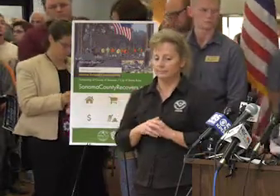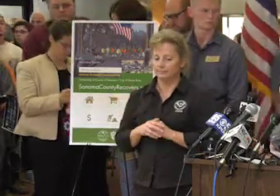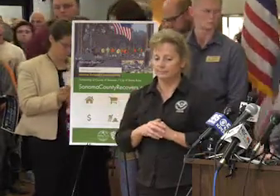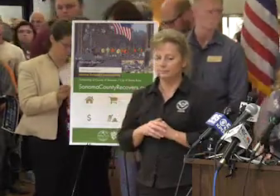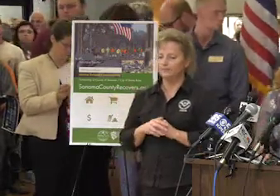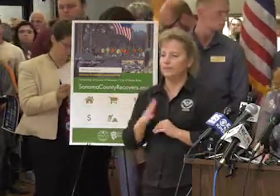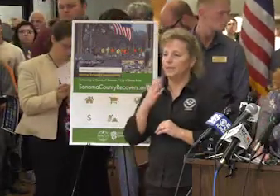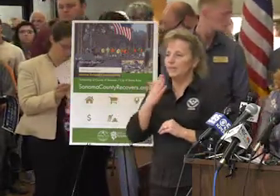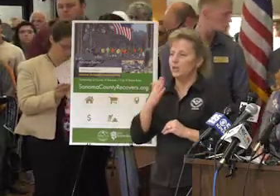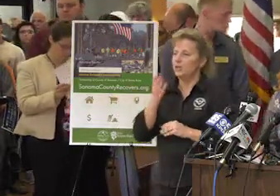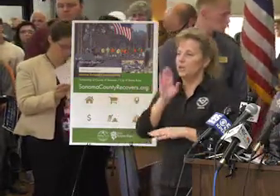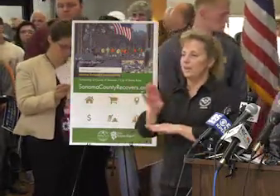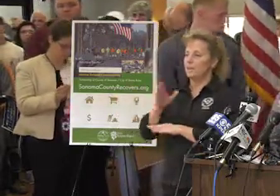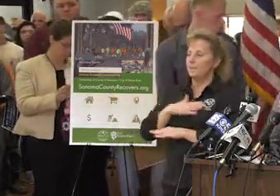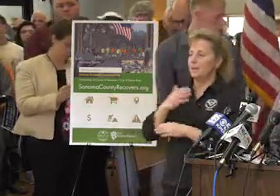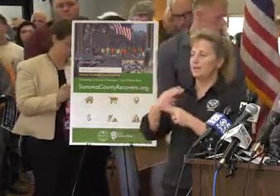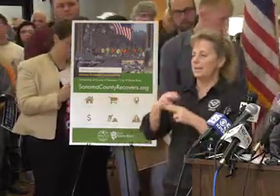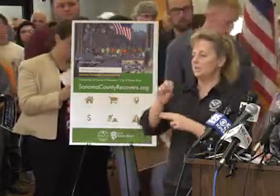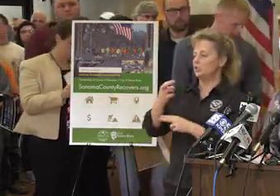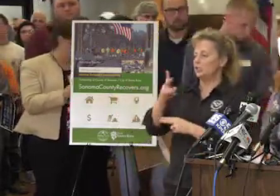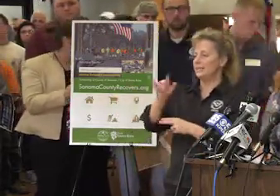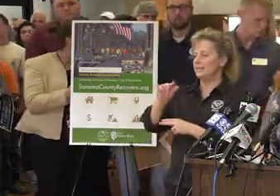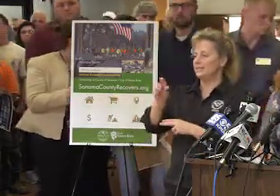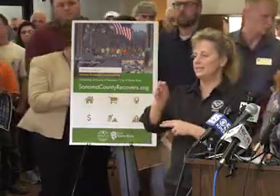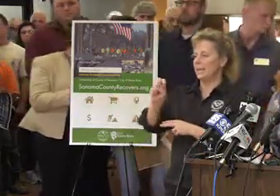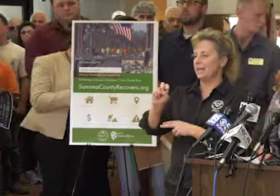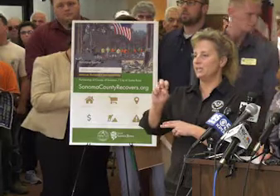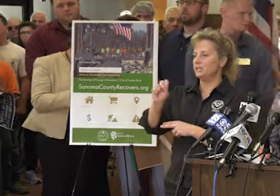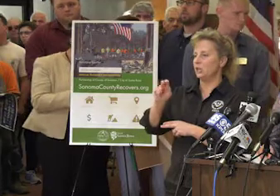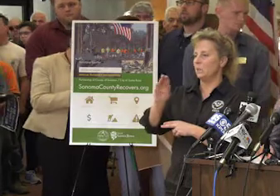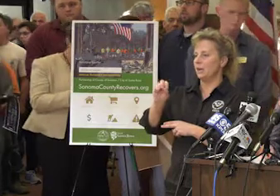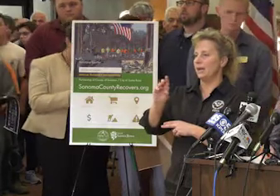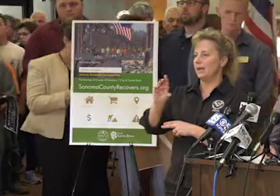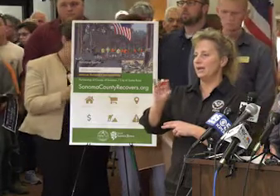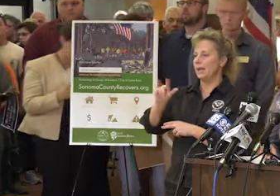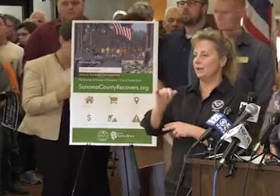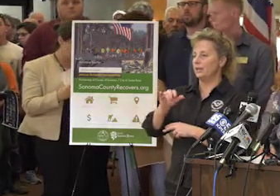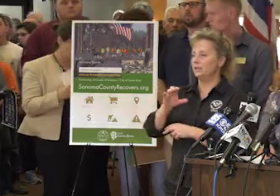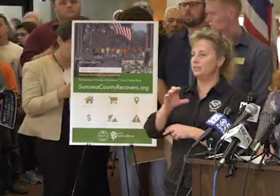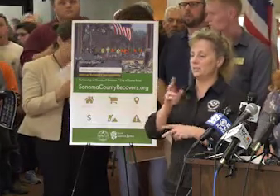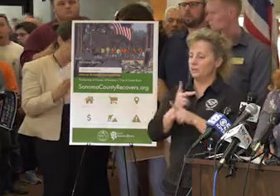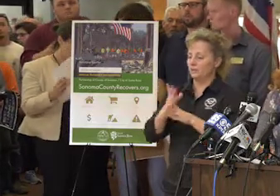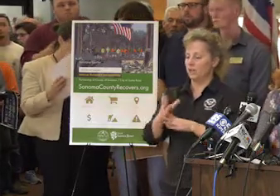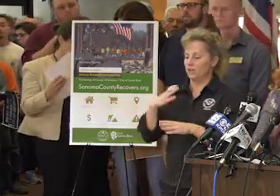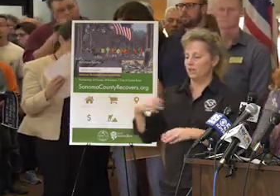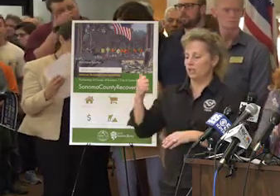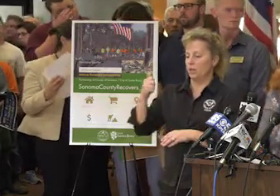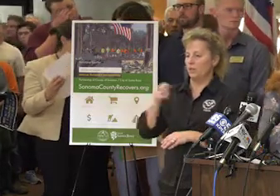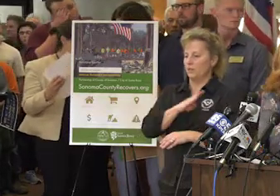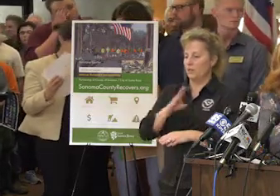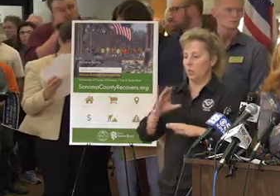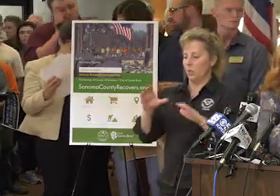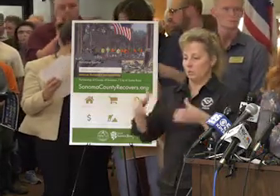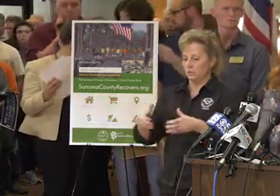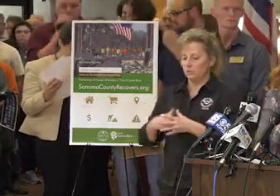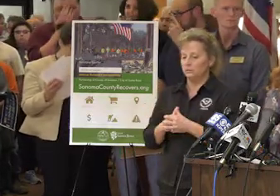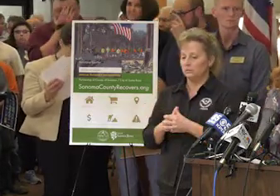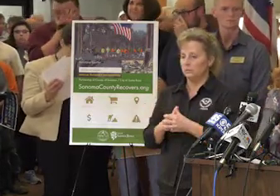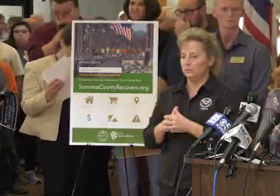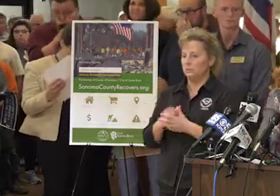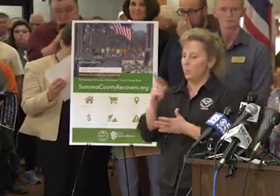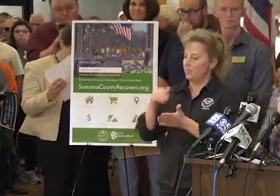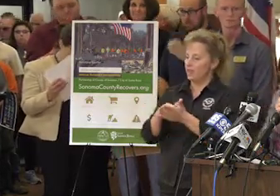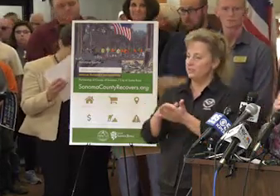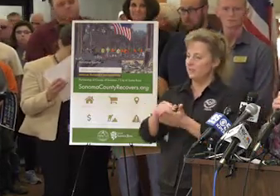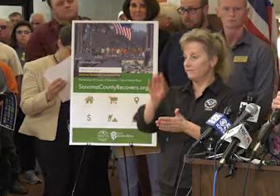Thank you. Good afternoon. My name is Shirley Zane, and I'm a Sonoma County Supervisor and Chair of the Board. As thousands of